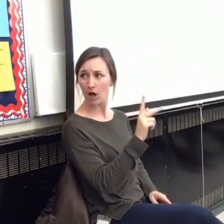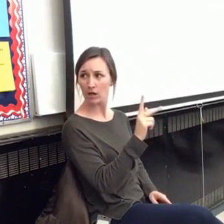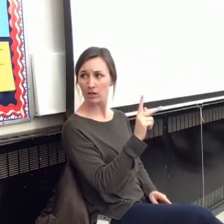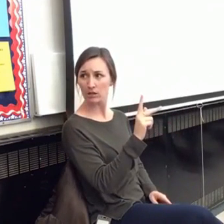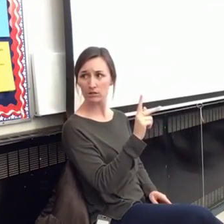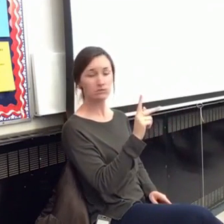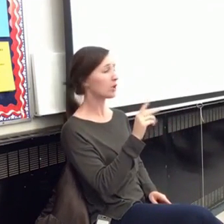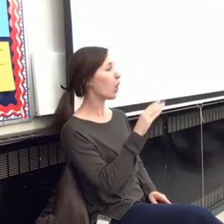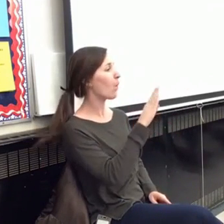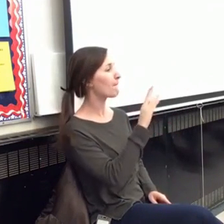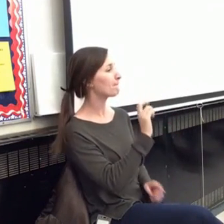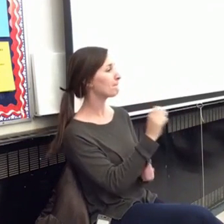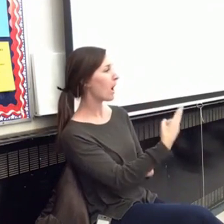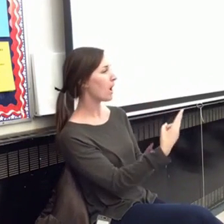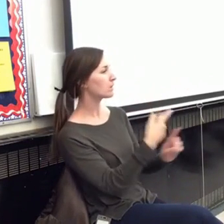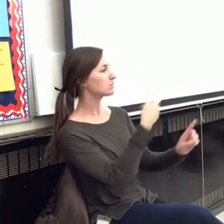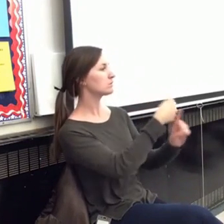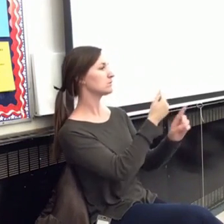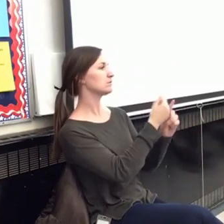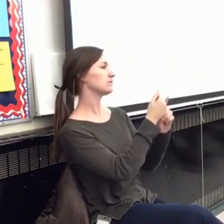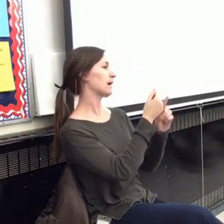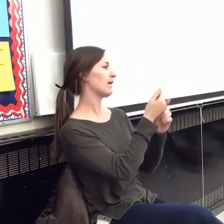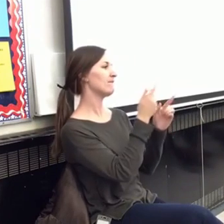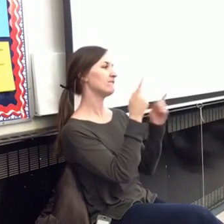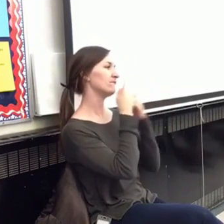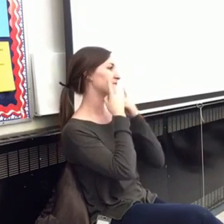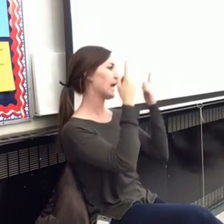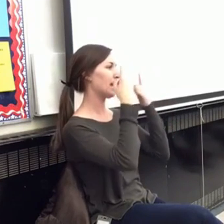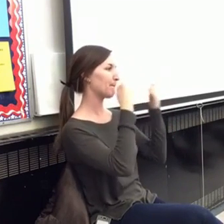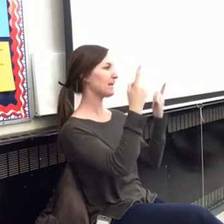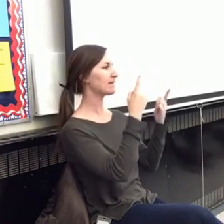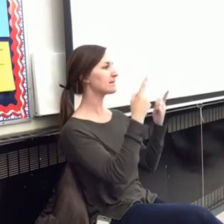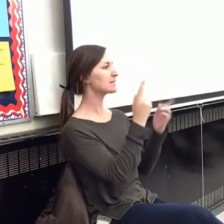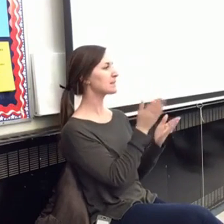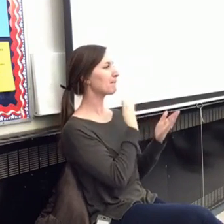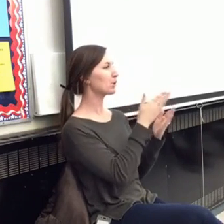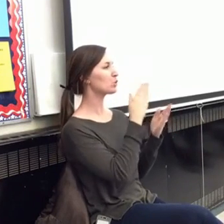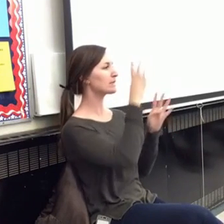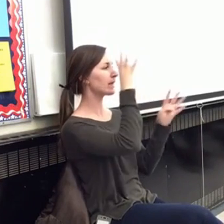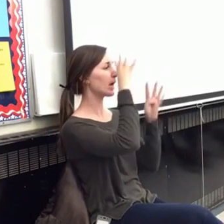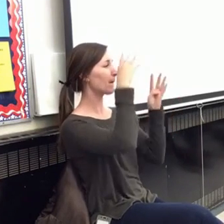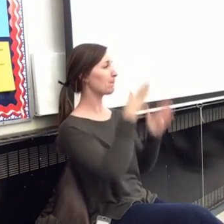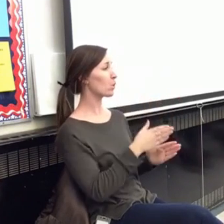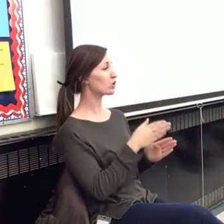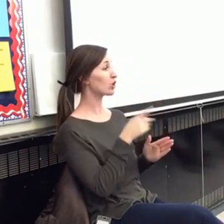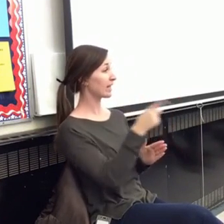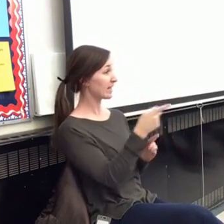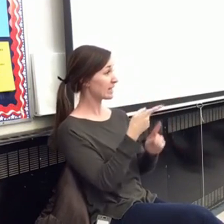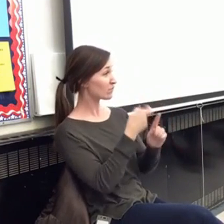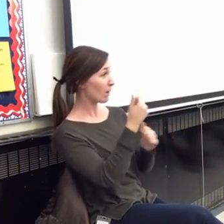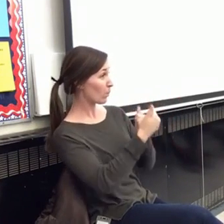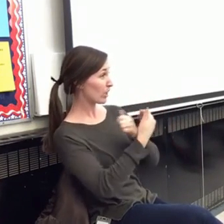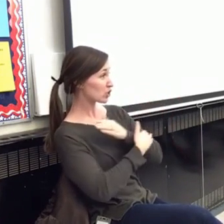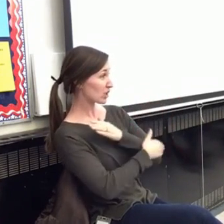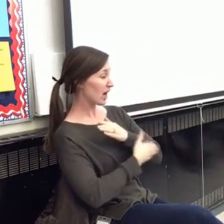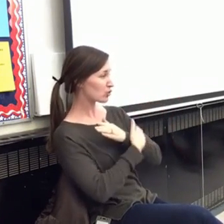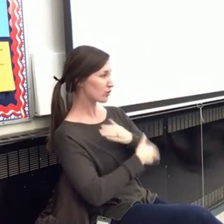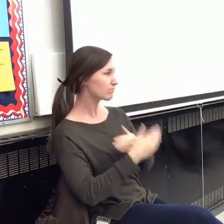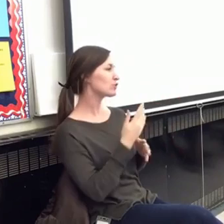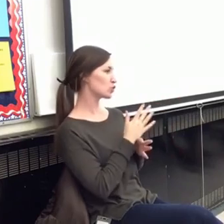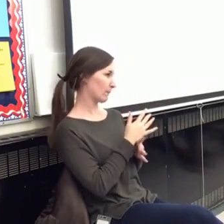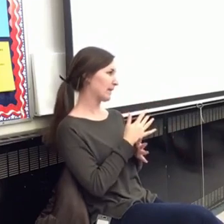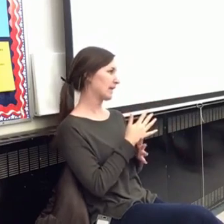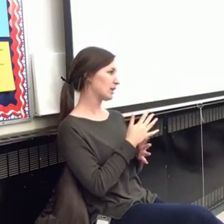going to be a major composer during the 1700s. And what country is he from? Germany. And so what happens is all